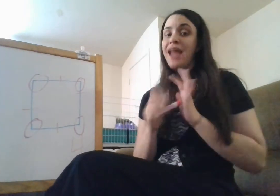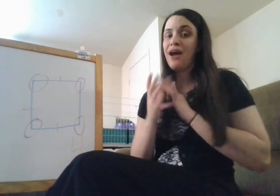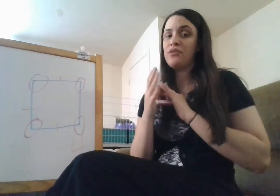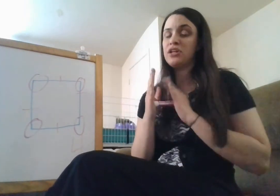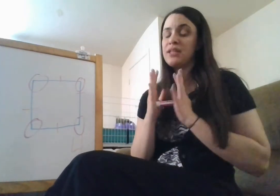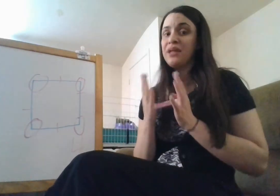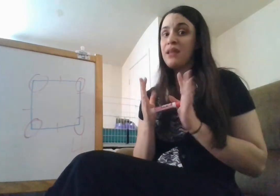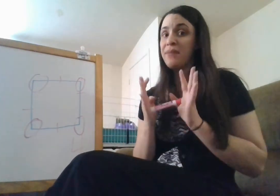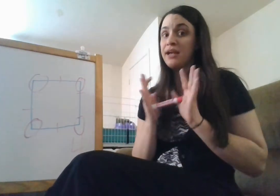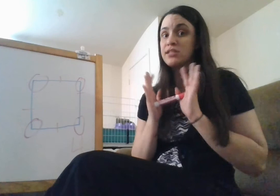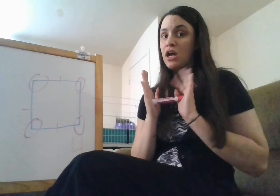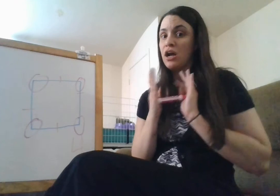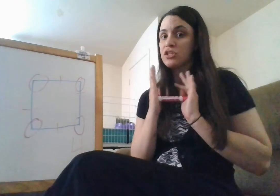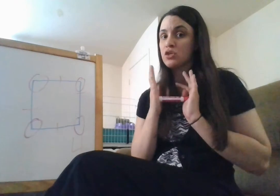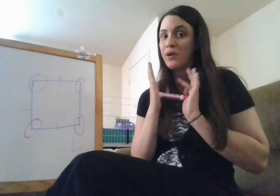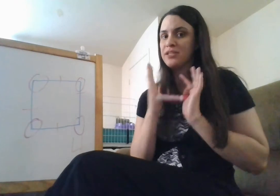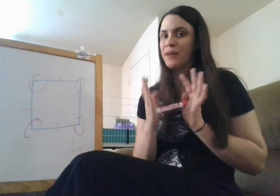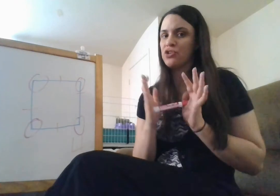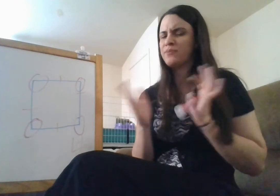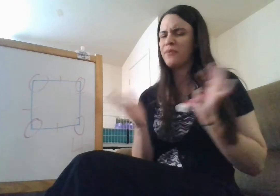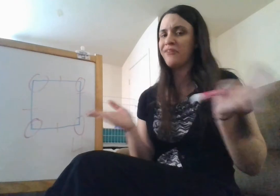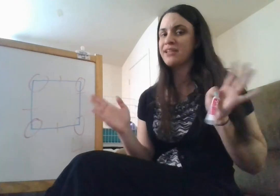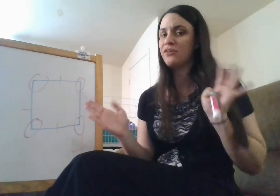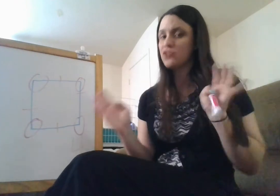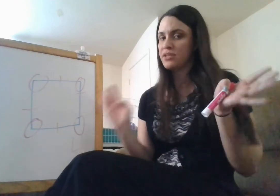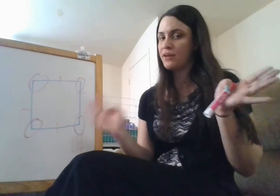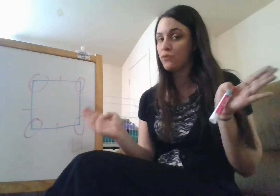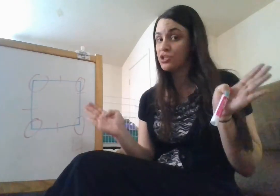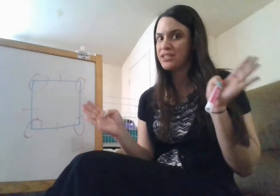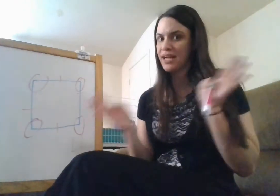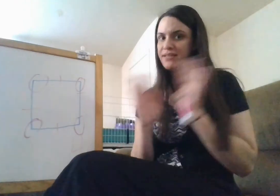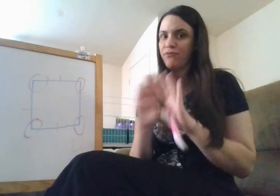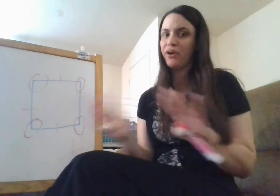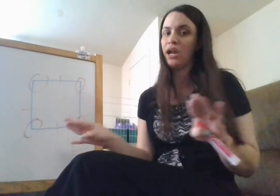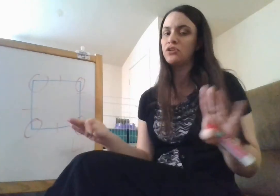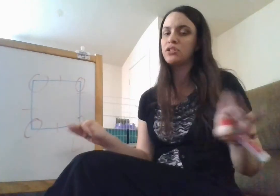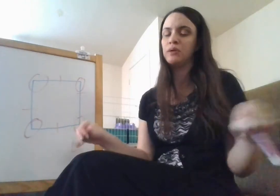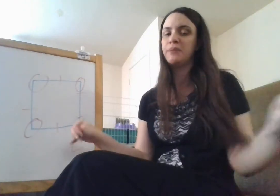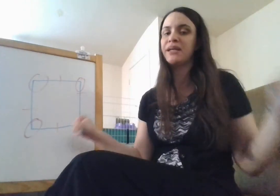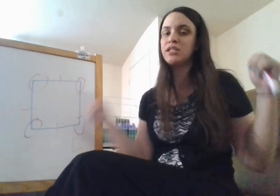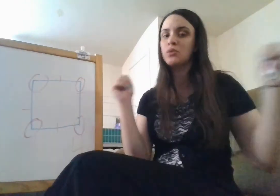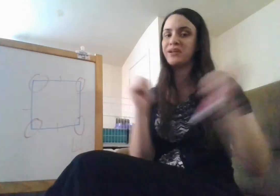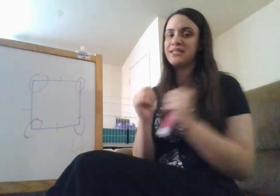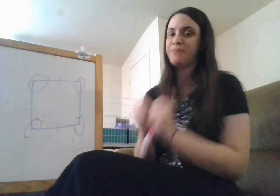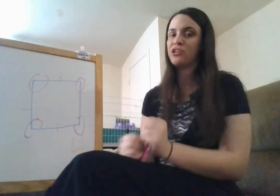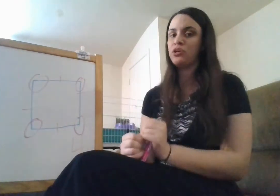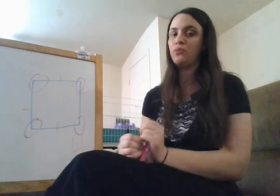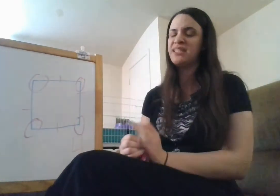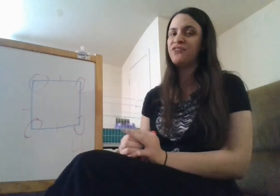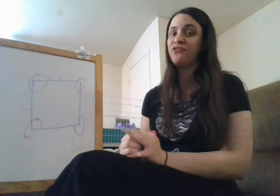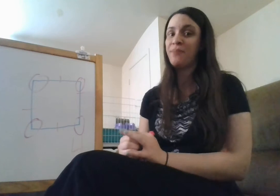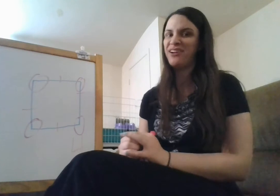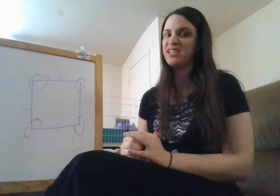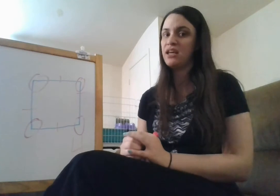Now, there's something that makes a square special. Remember, rectangles also have 4 straight sides and 4 right angles. So what makes the square special? What's different about its